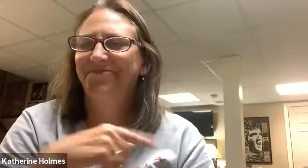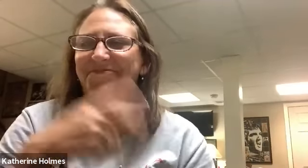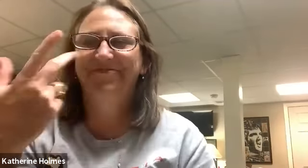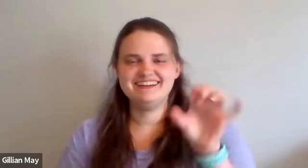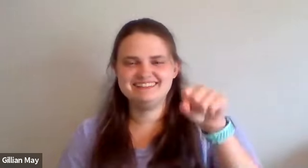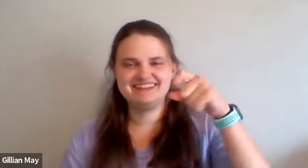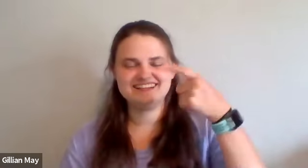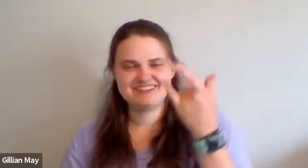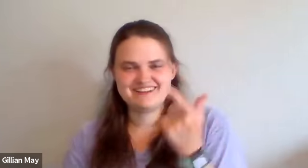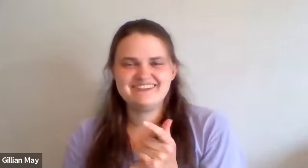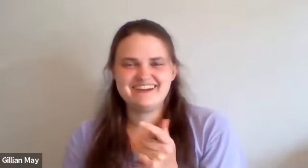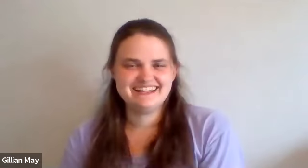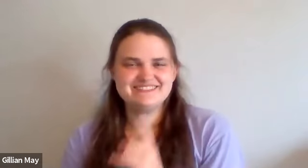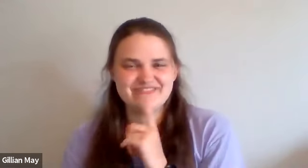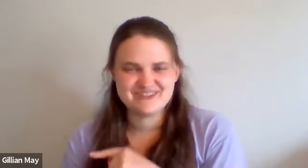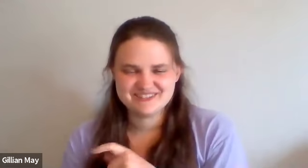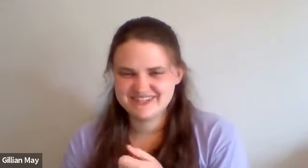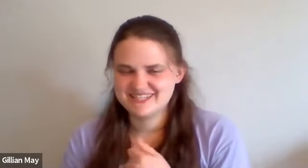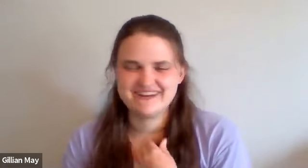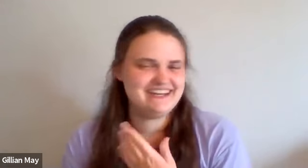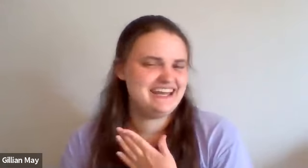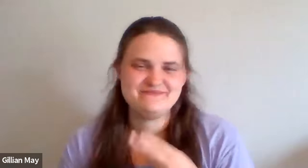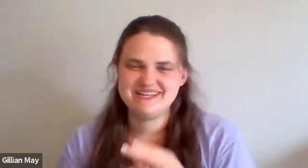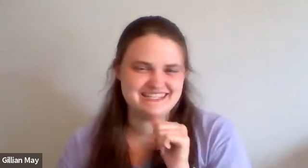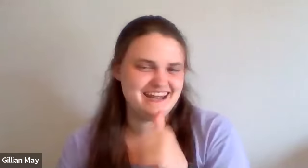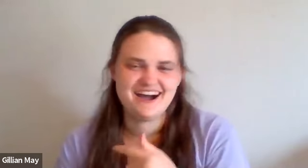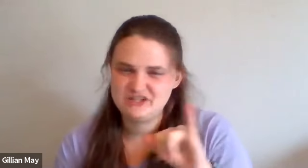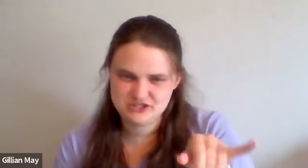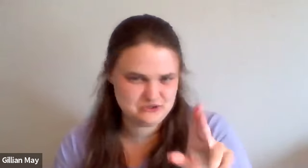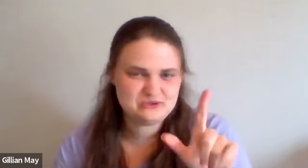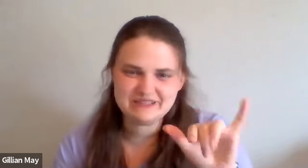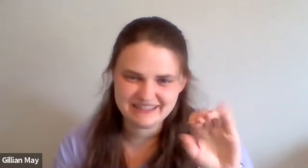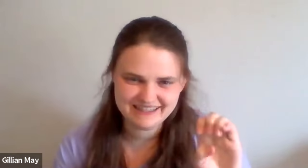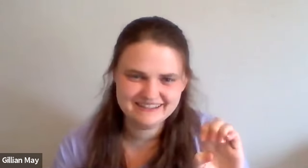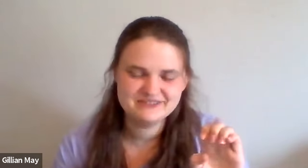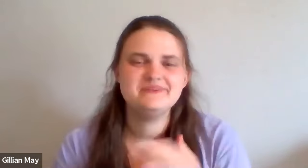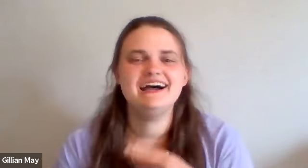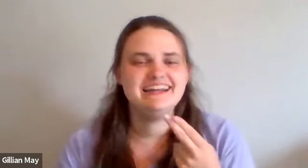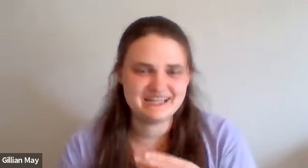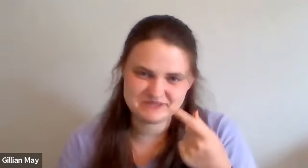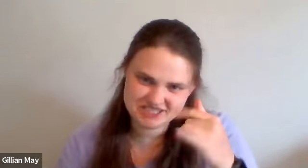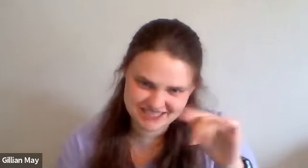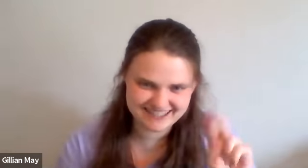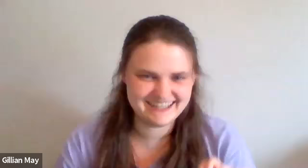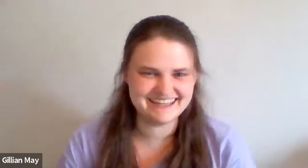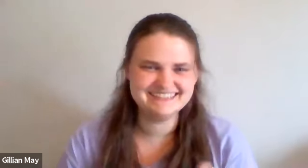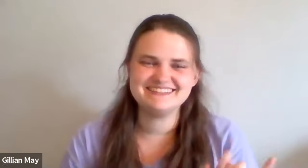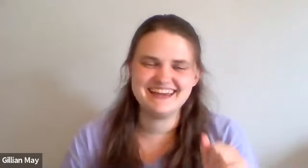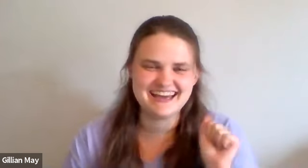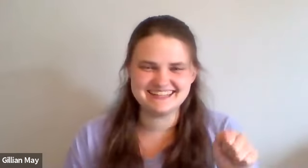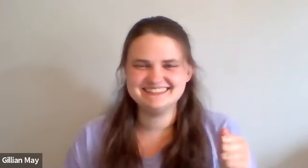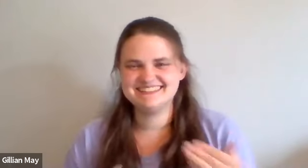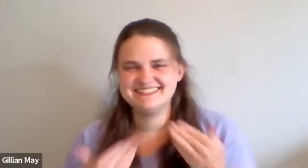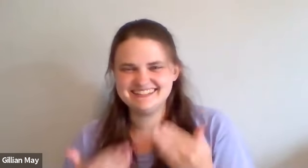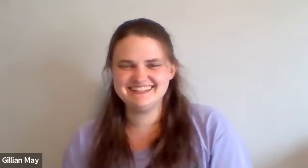All right, so yes, y'all are right. It's false because my name is not Julie. My name is Jillian. So yes,